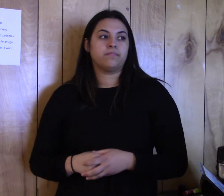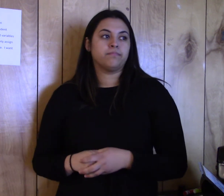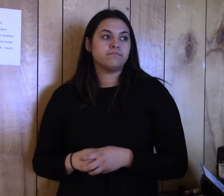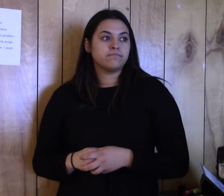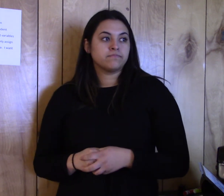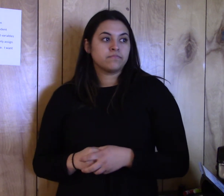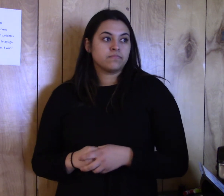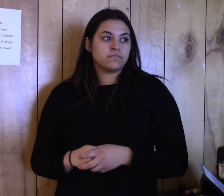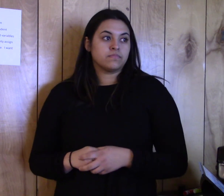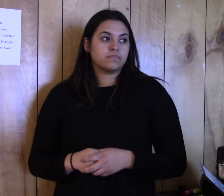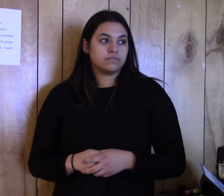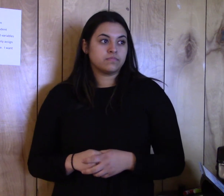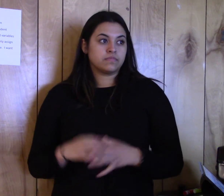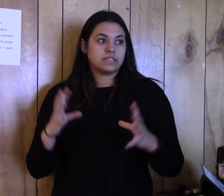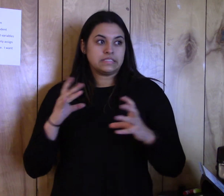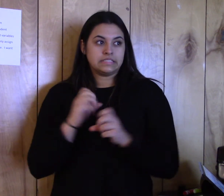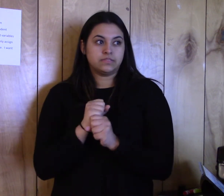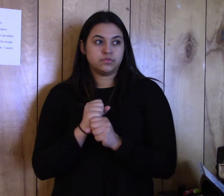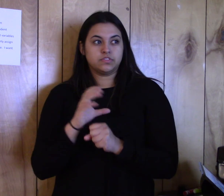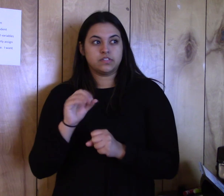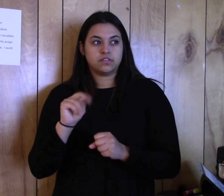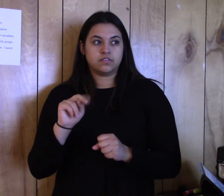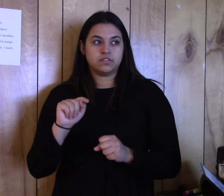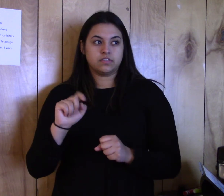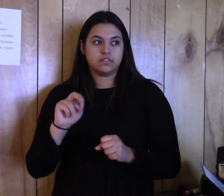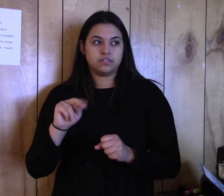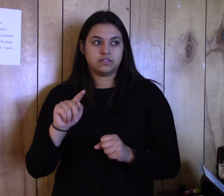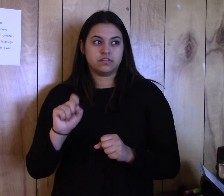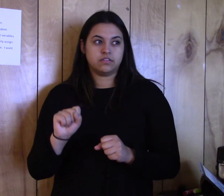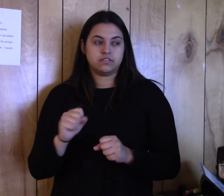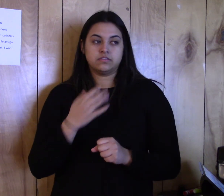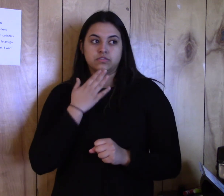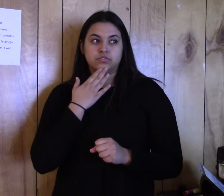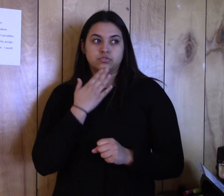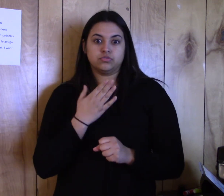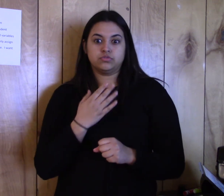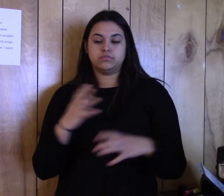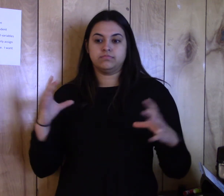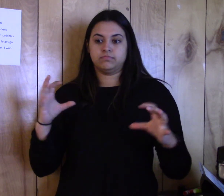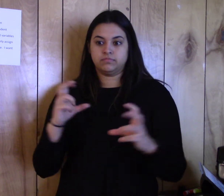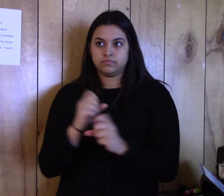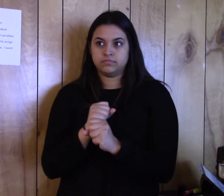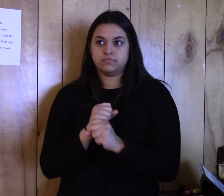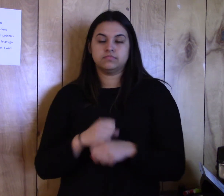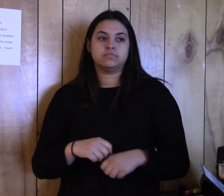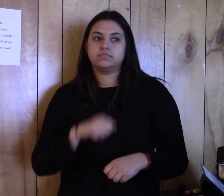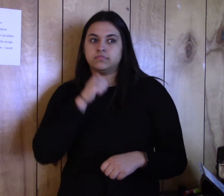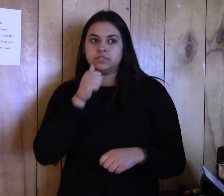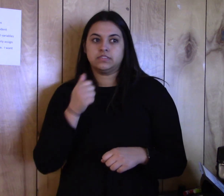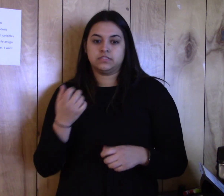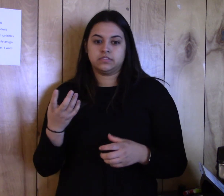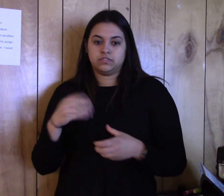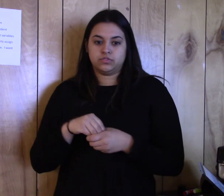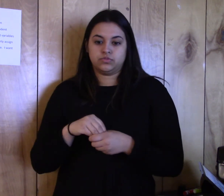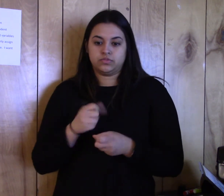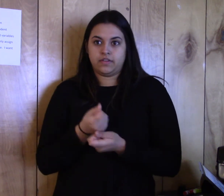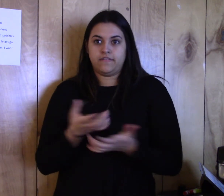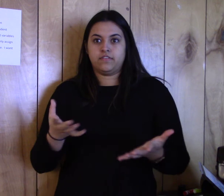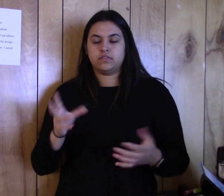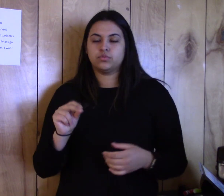The summary of the contents is just kind of a good, wrapping things up. Does it include everything? Of course it doesn't. Don't think